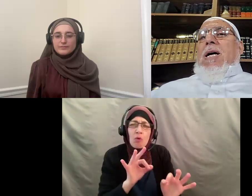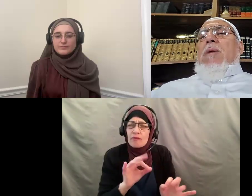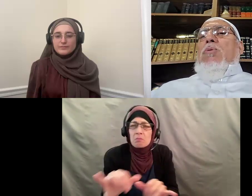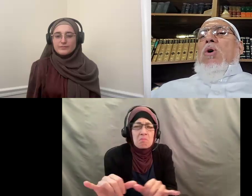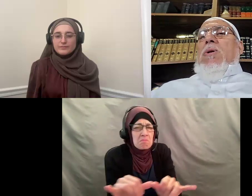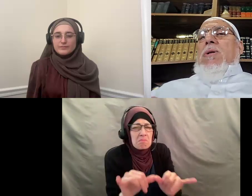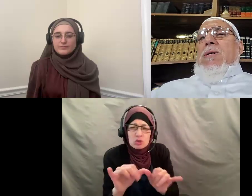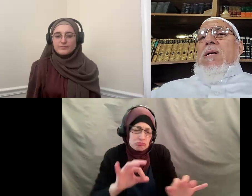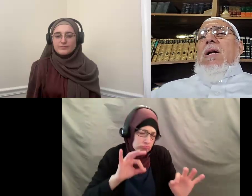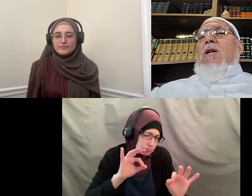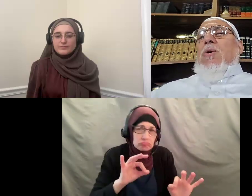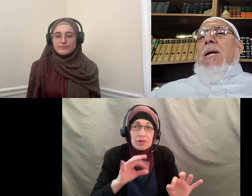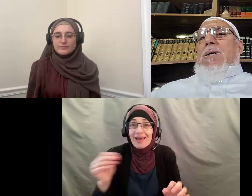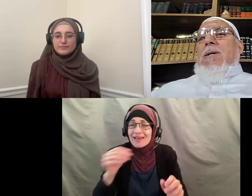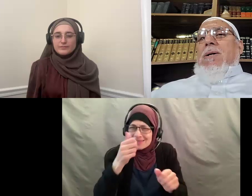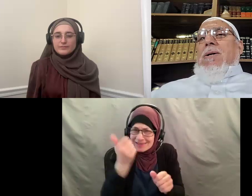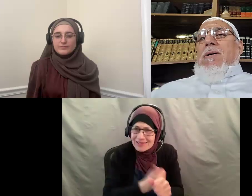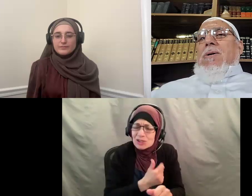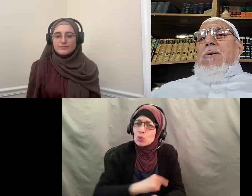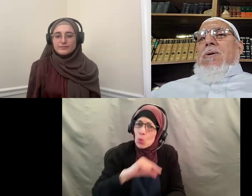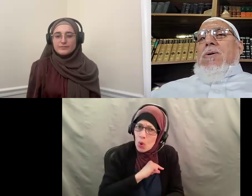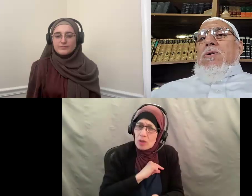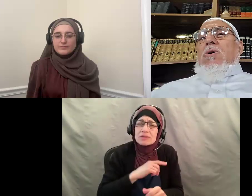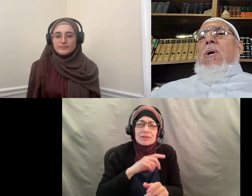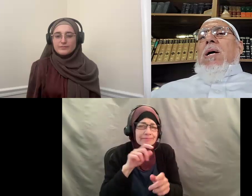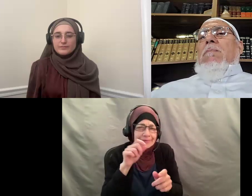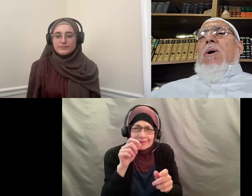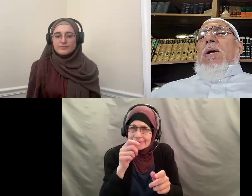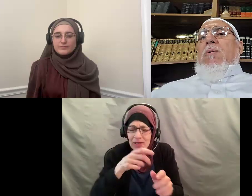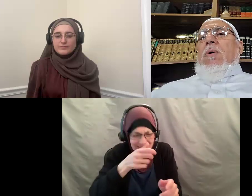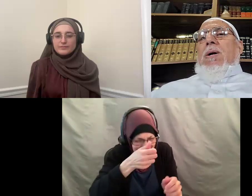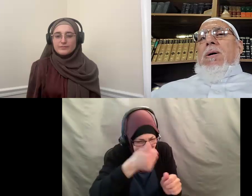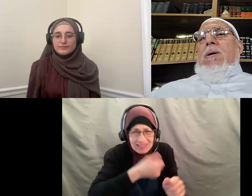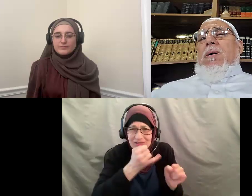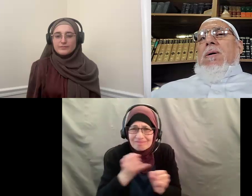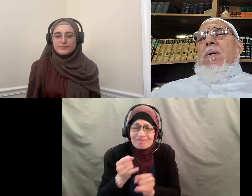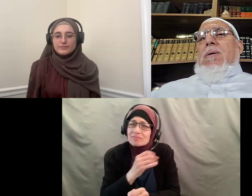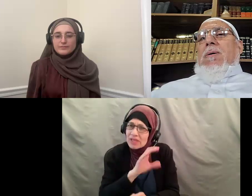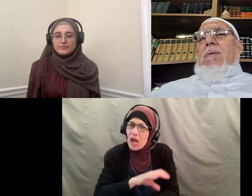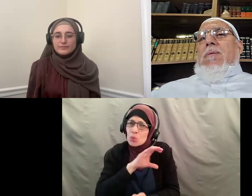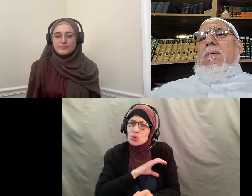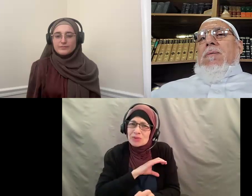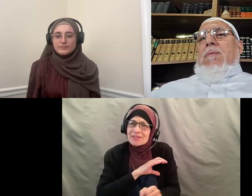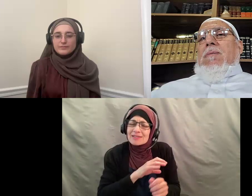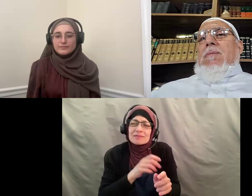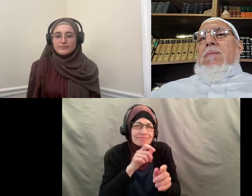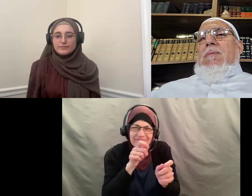qualities and properties that are unique. So you can boil the water,